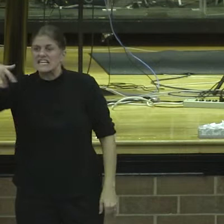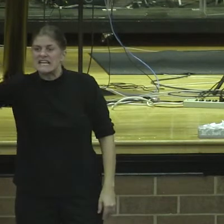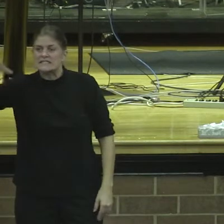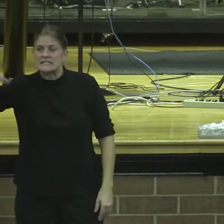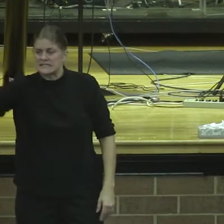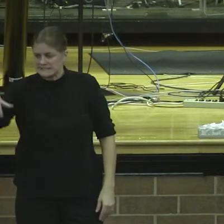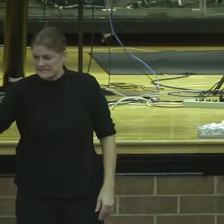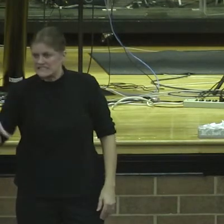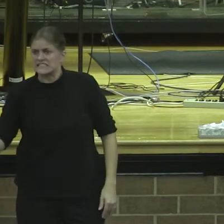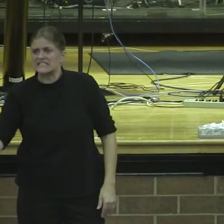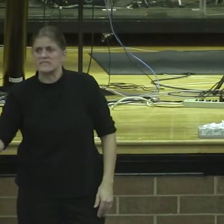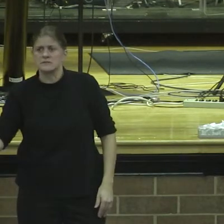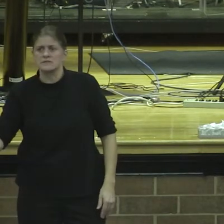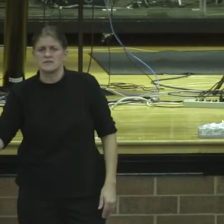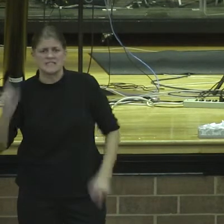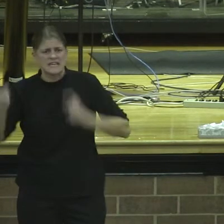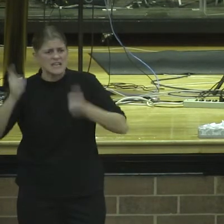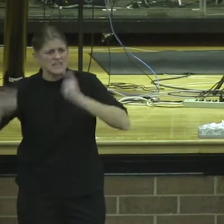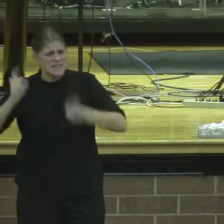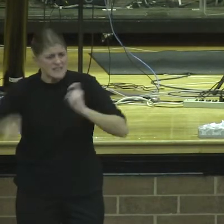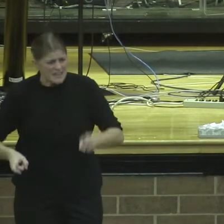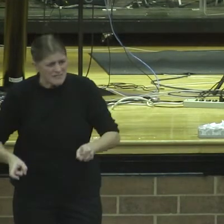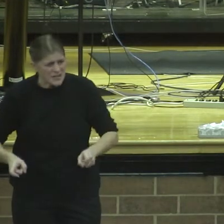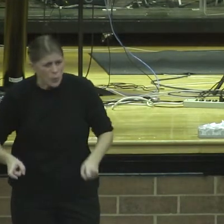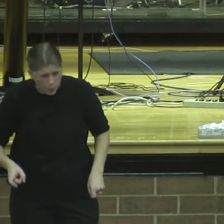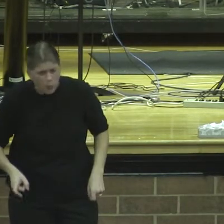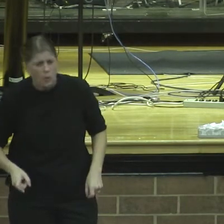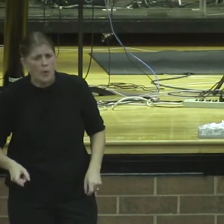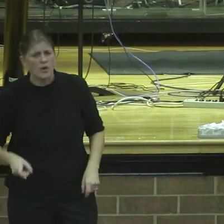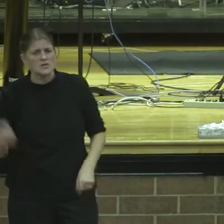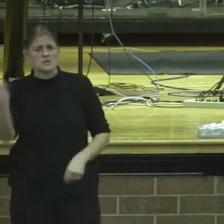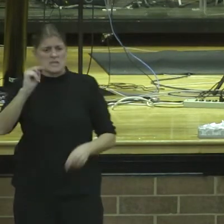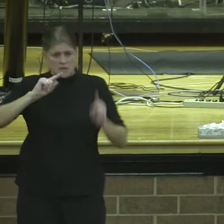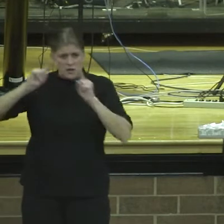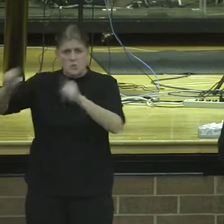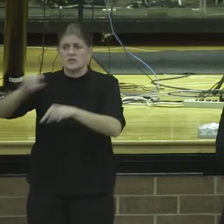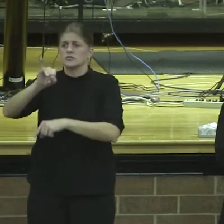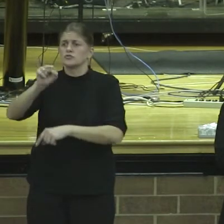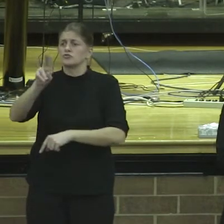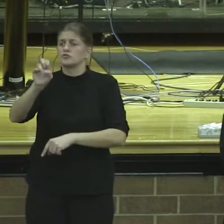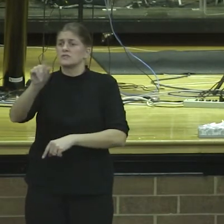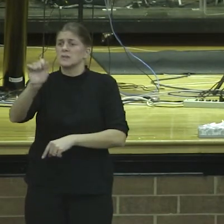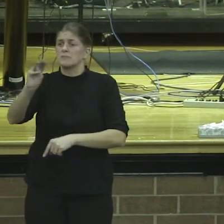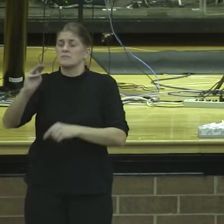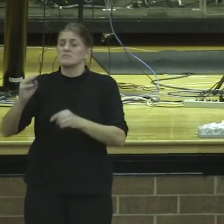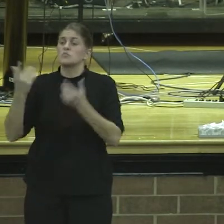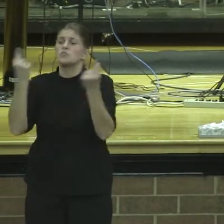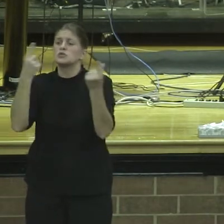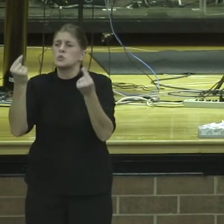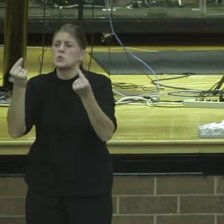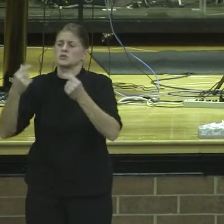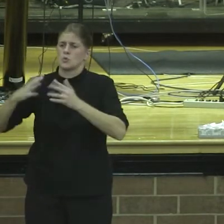Every single thing the king gave him. So with the king's full support and permission, Nehemiah goes to Jerusalem to rebuild the walls. Now, if I